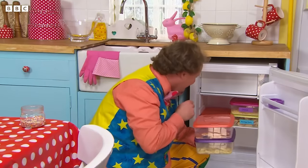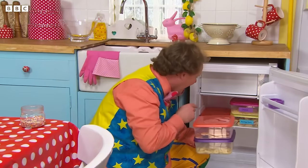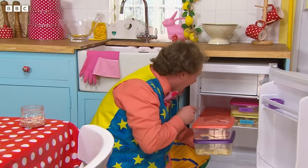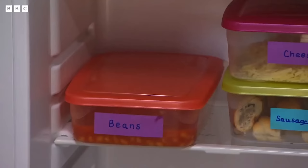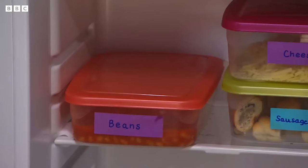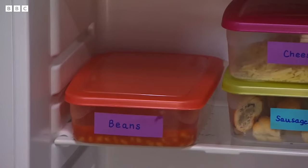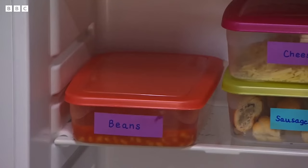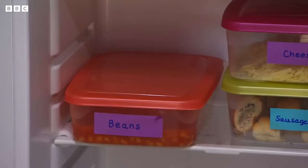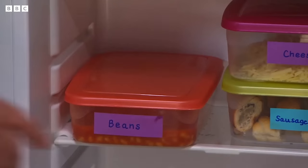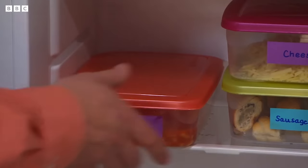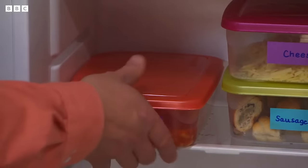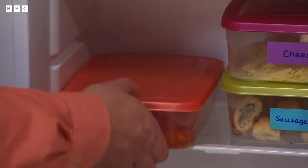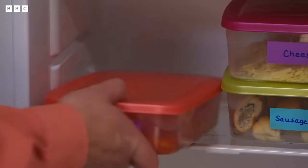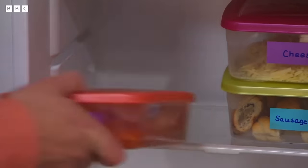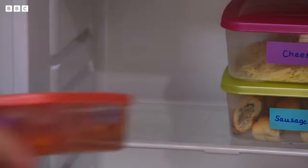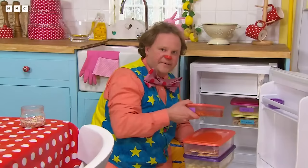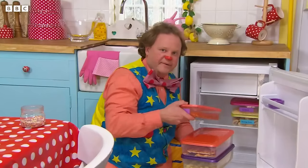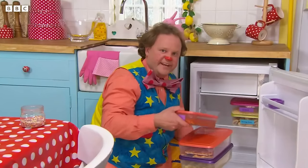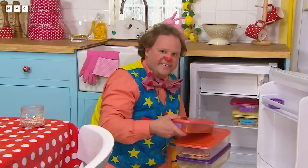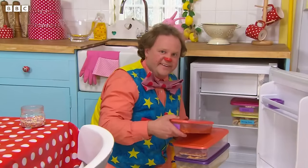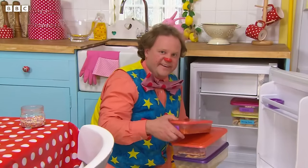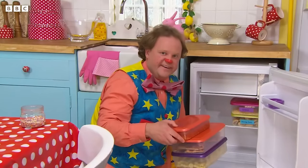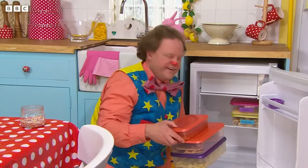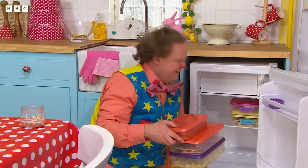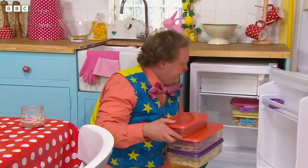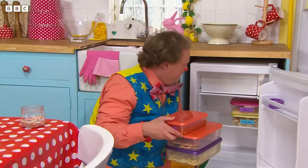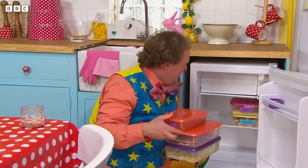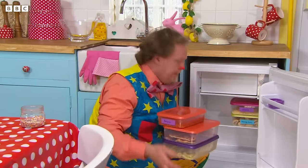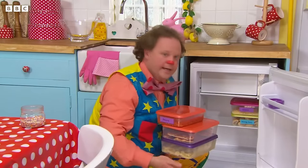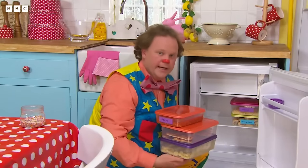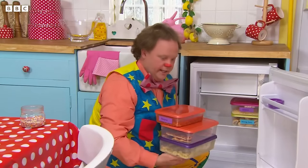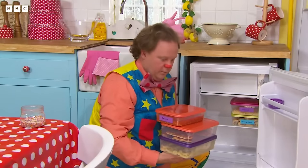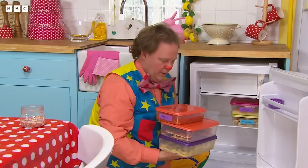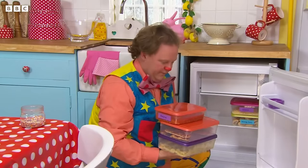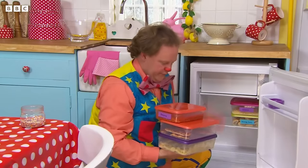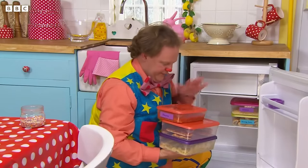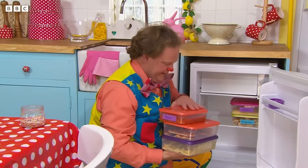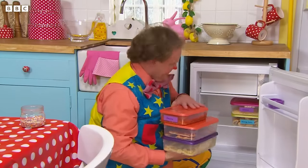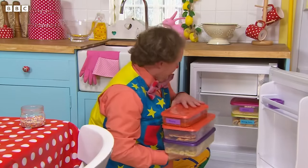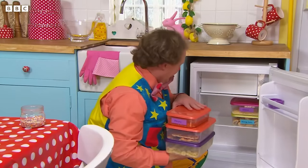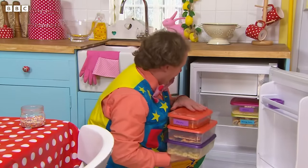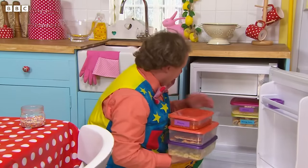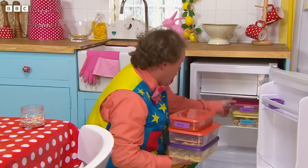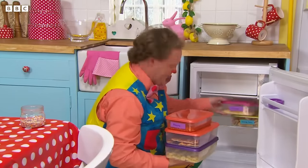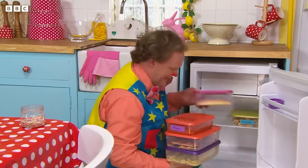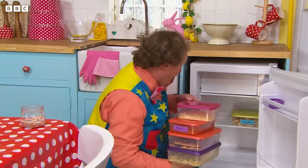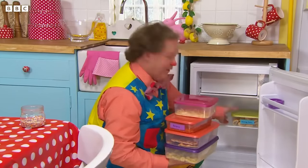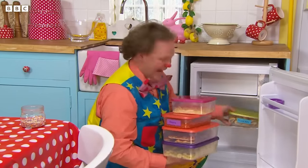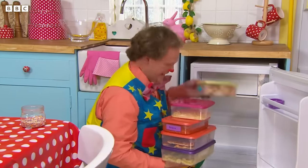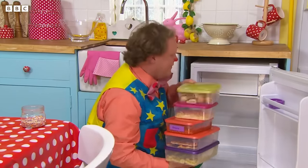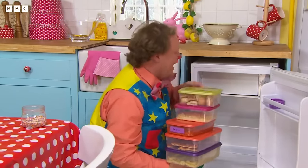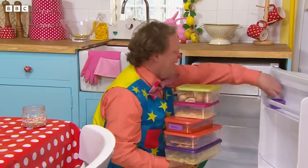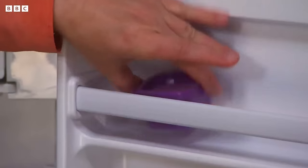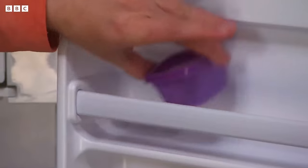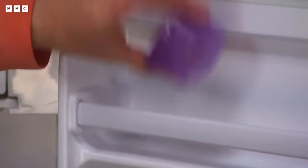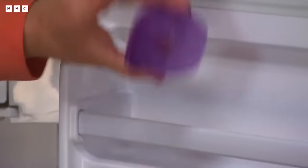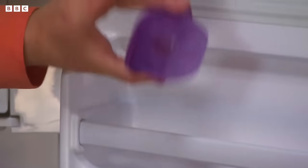there. No, no strawberries. What is there, Mr. Tumble? Well, we've got this and that, and we've got this and... Oh, we've got